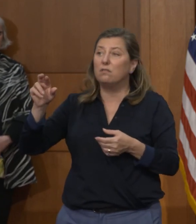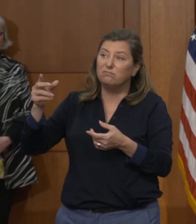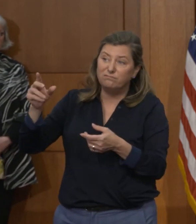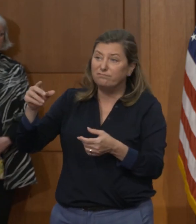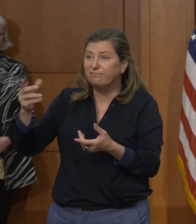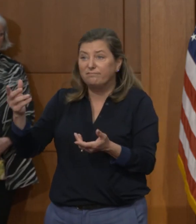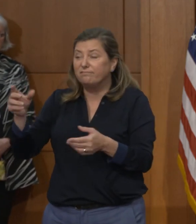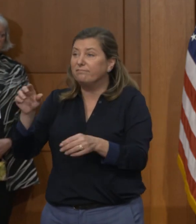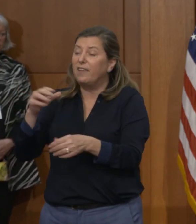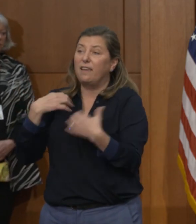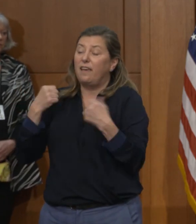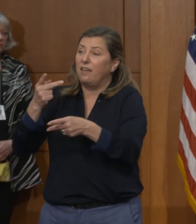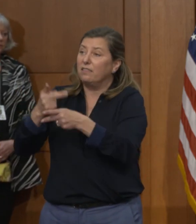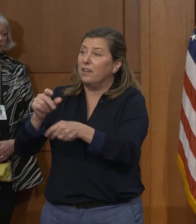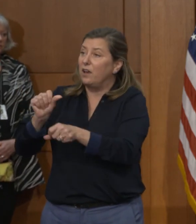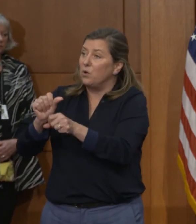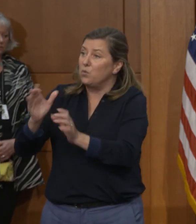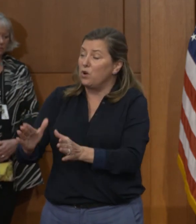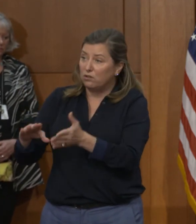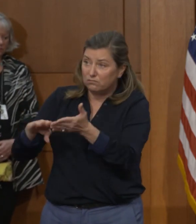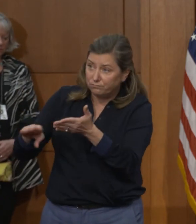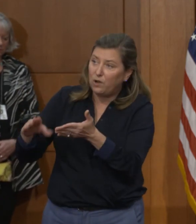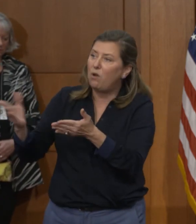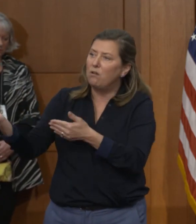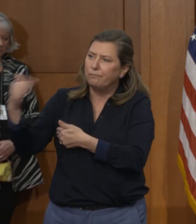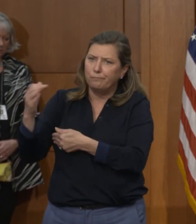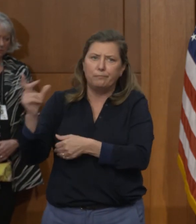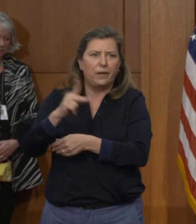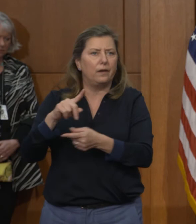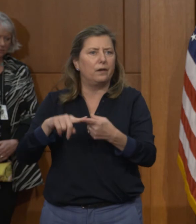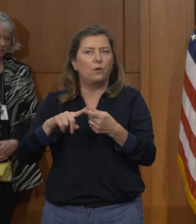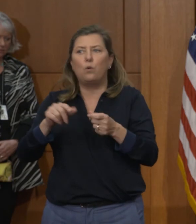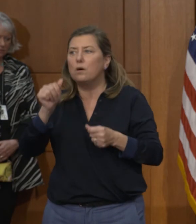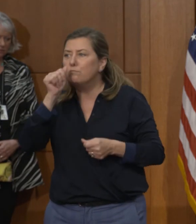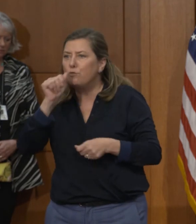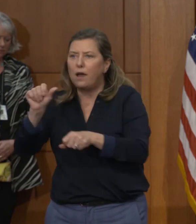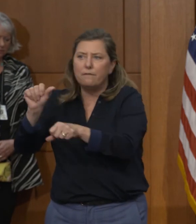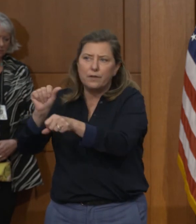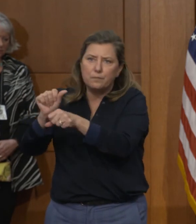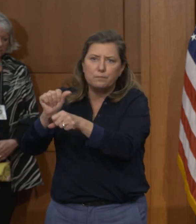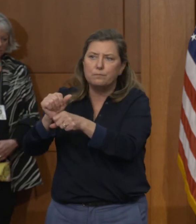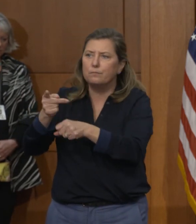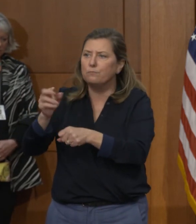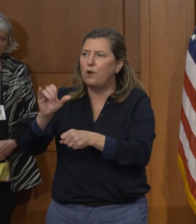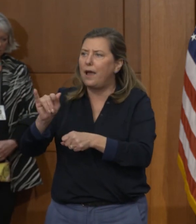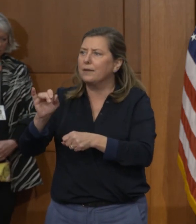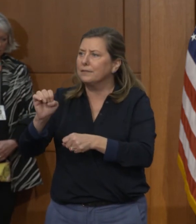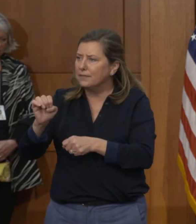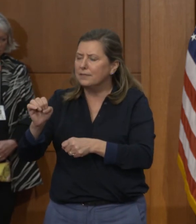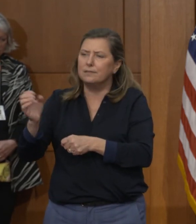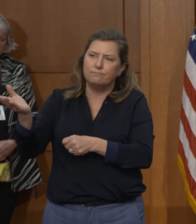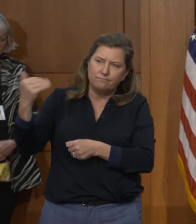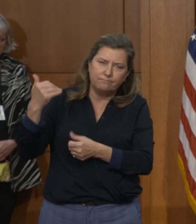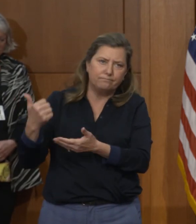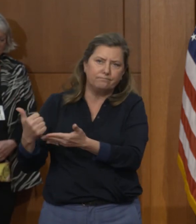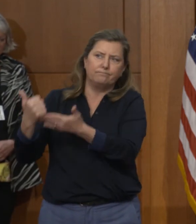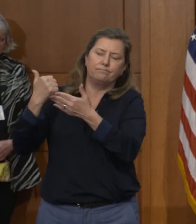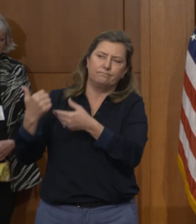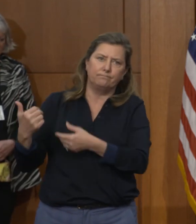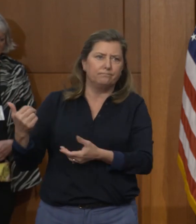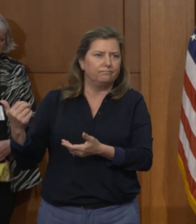healthcare workers through hospital systems and private practices, and